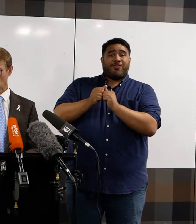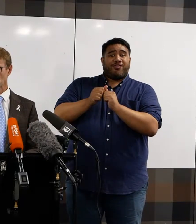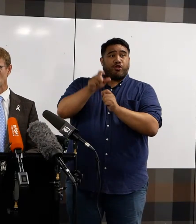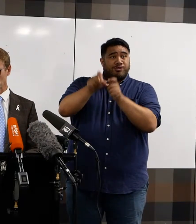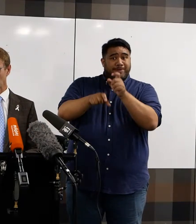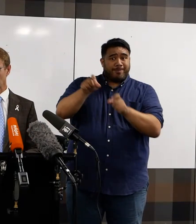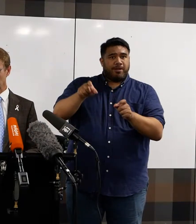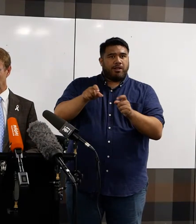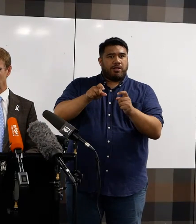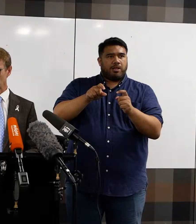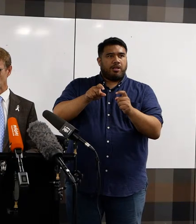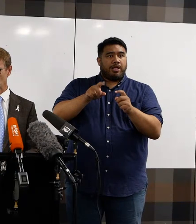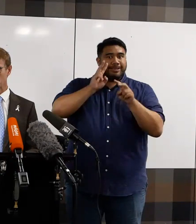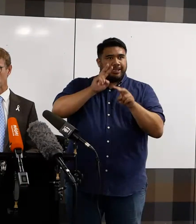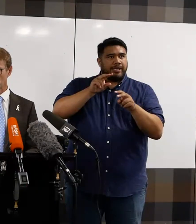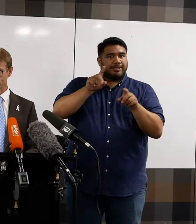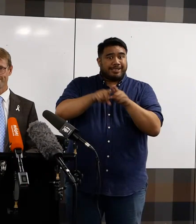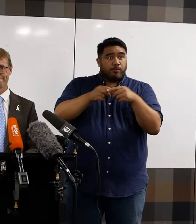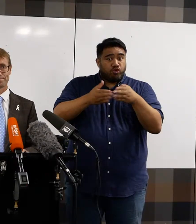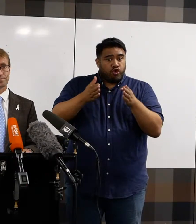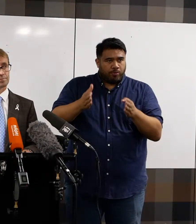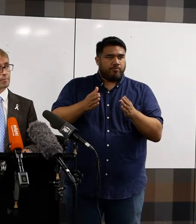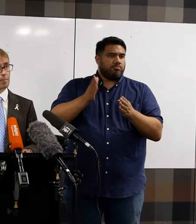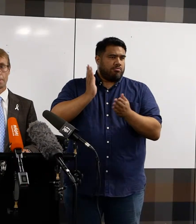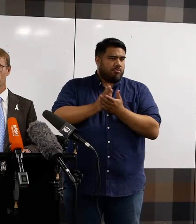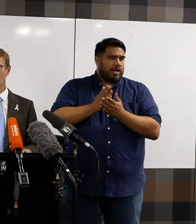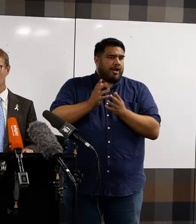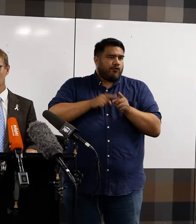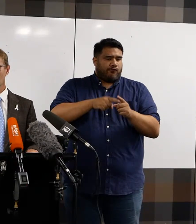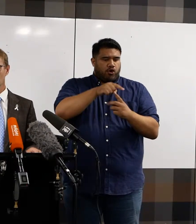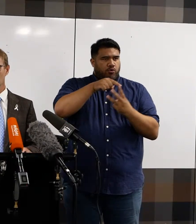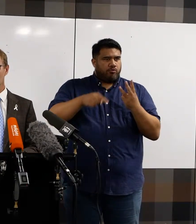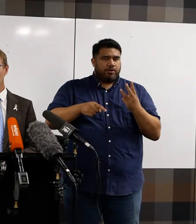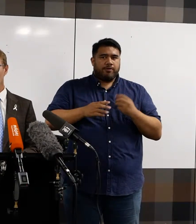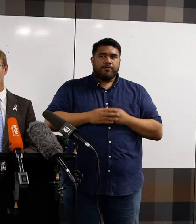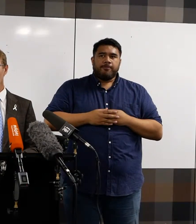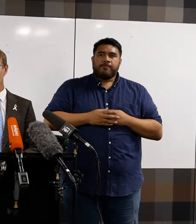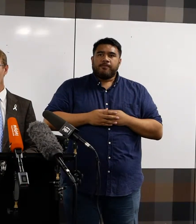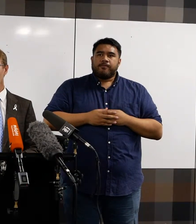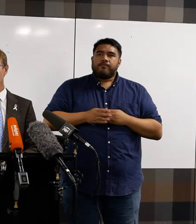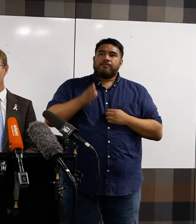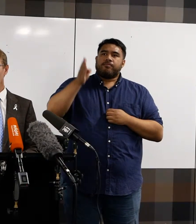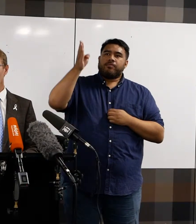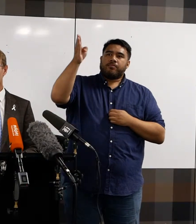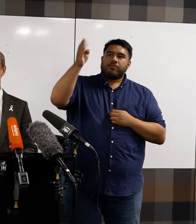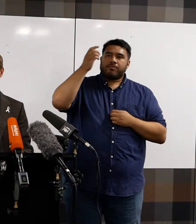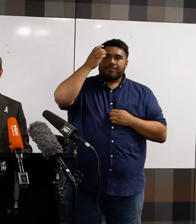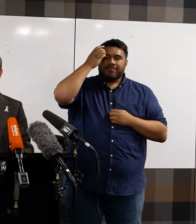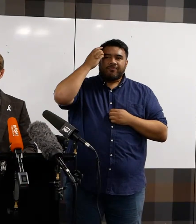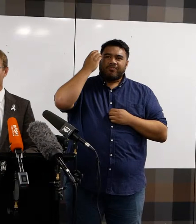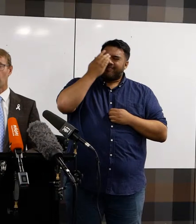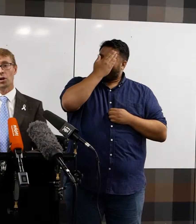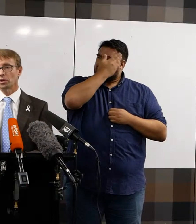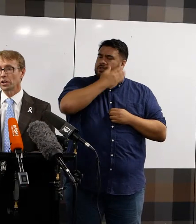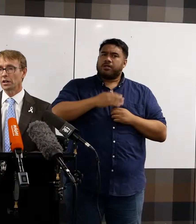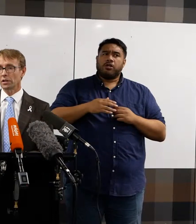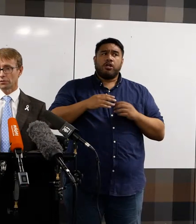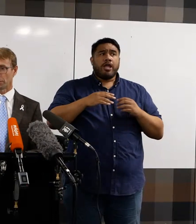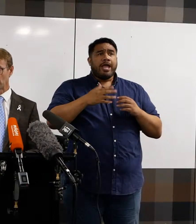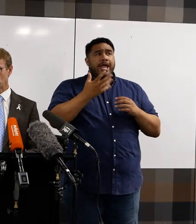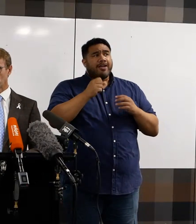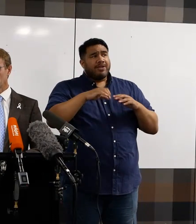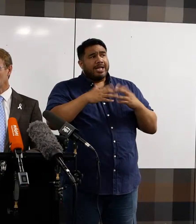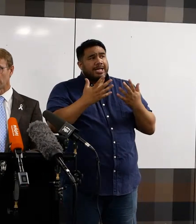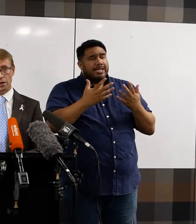being in close contact with those people for a short period. Have you said everyone that is self-isolation request? Well, we don't have